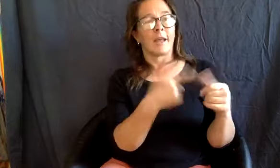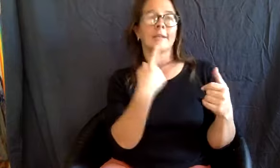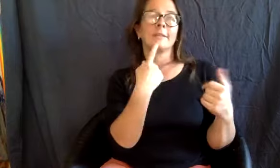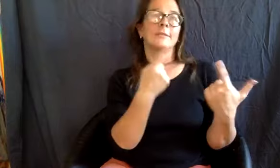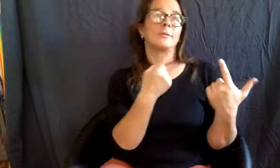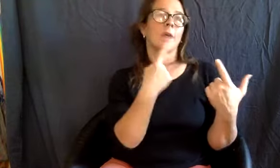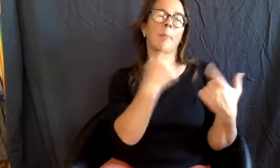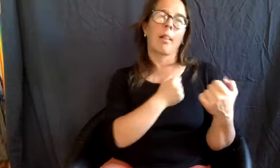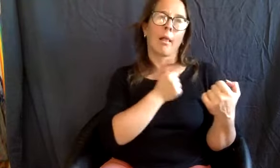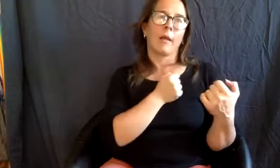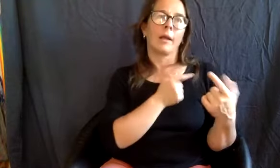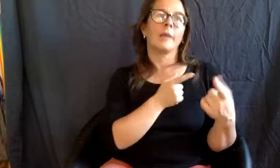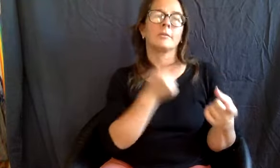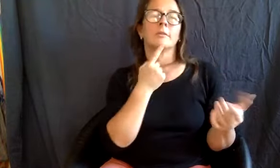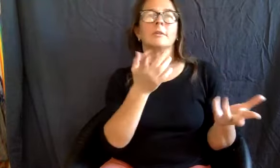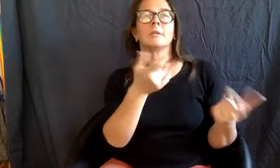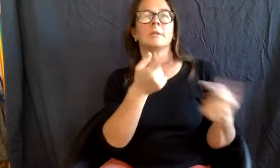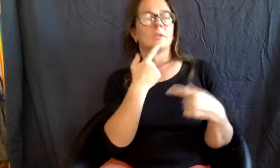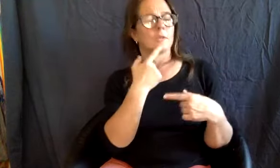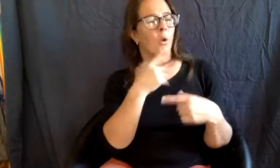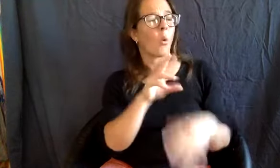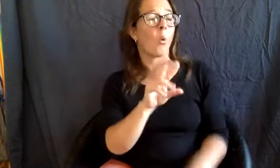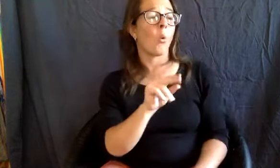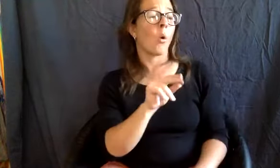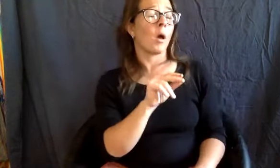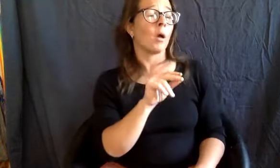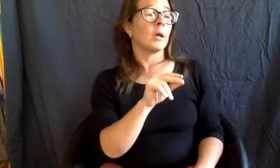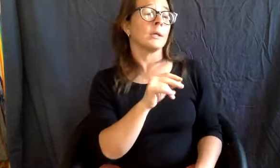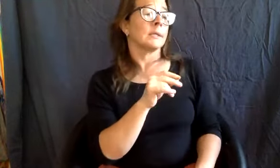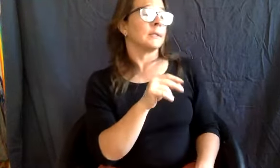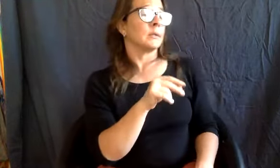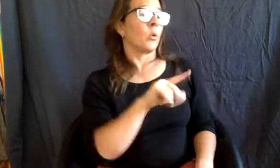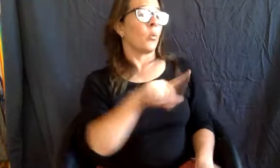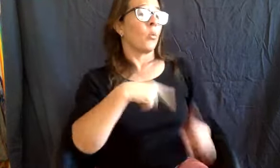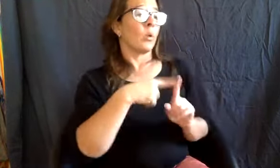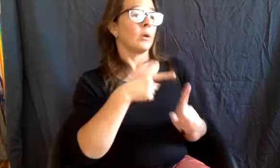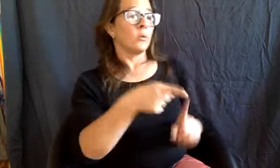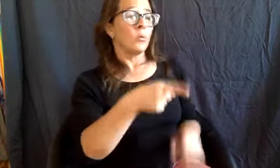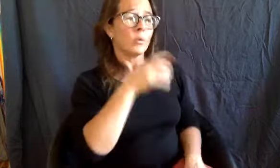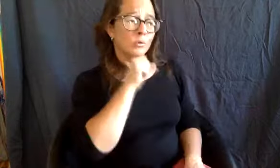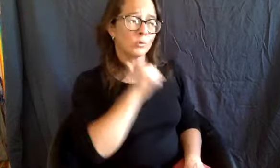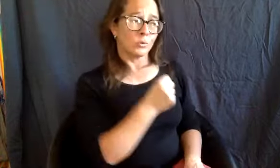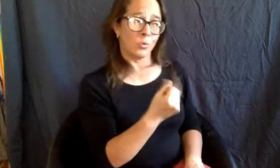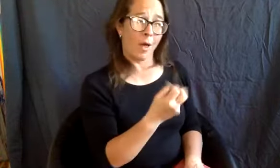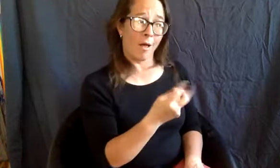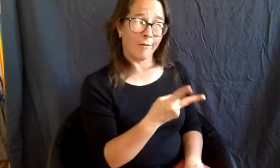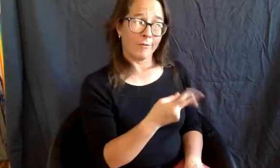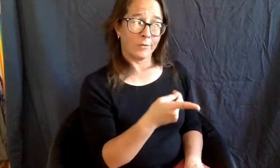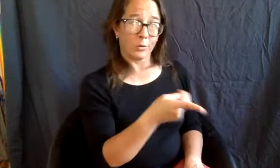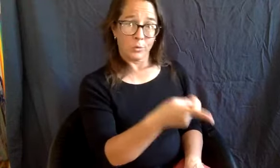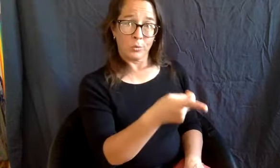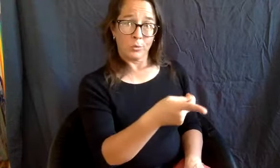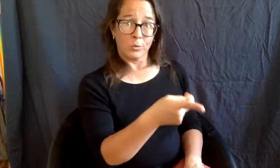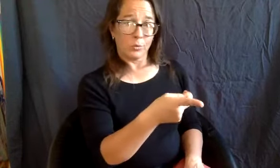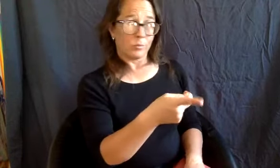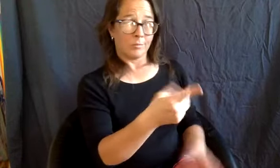horror I put on other people through my drinking that I never noticed, even while I was doing it. When it came time to sit down with my parents, it was the same thing. I sat down with